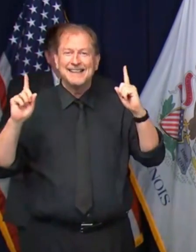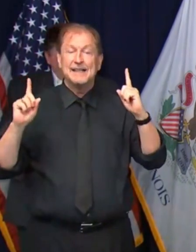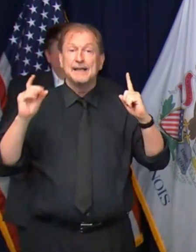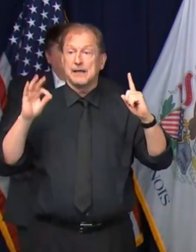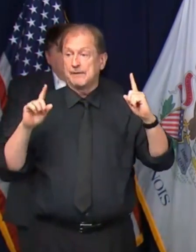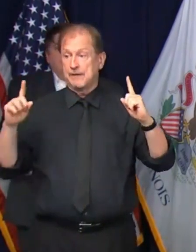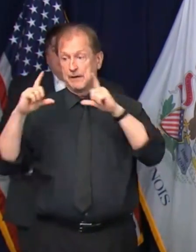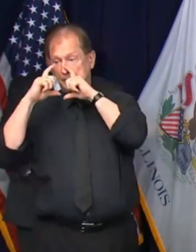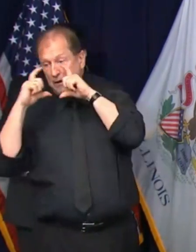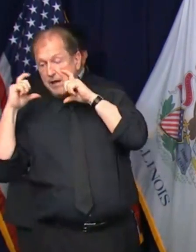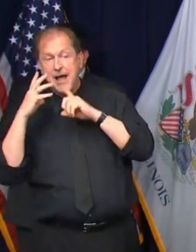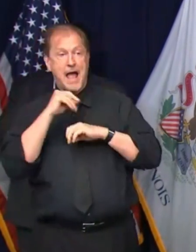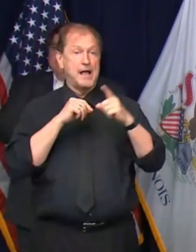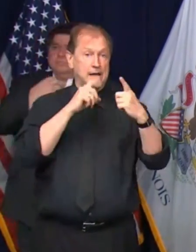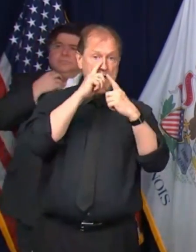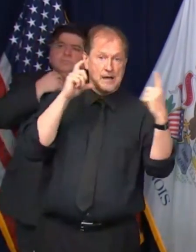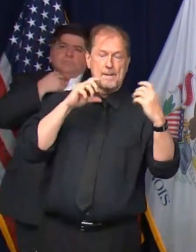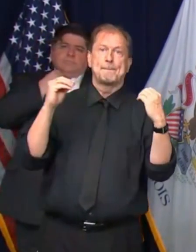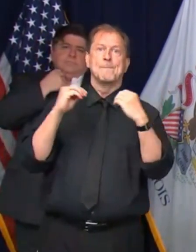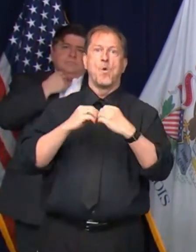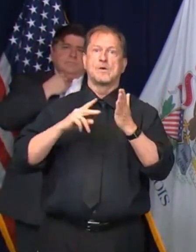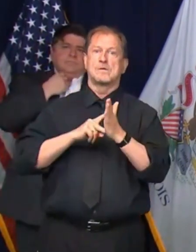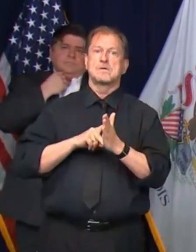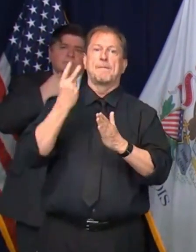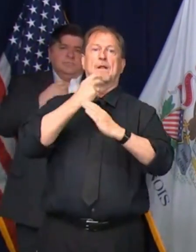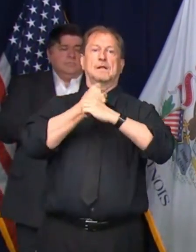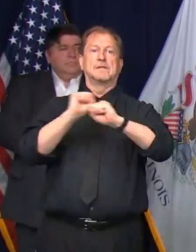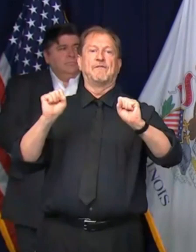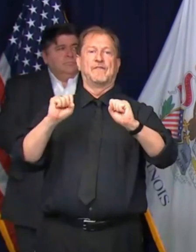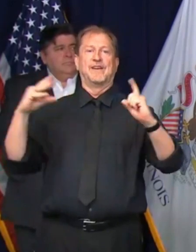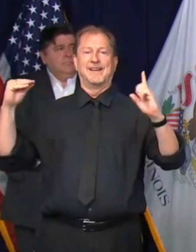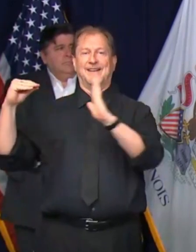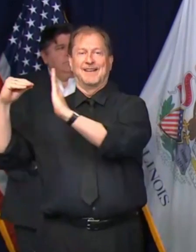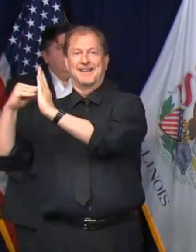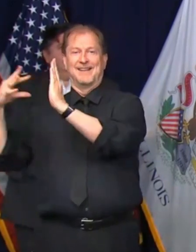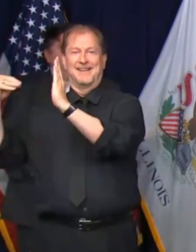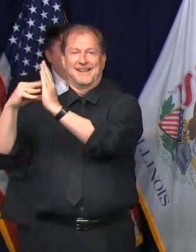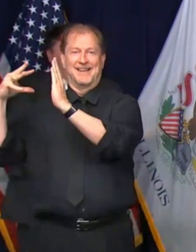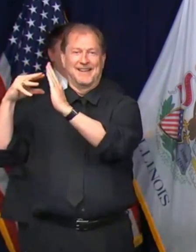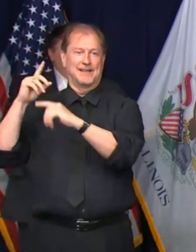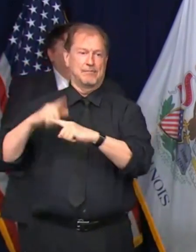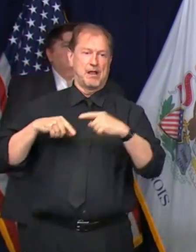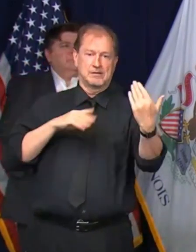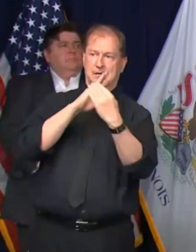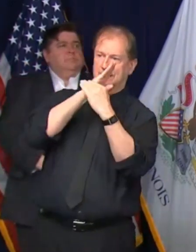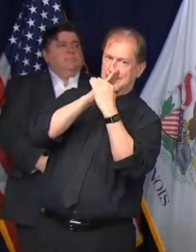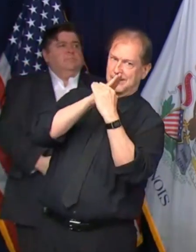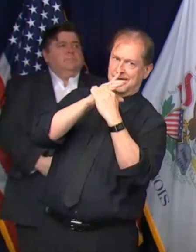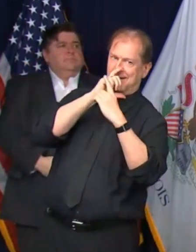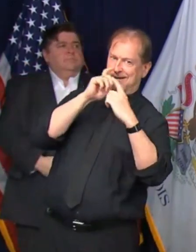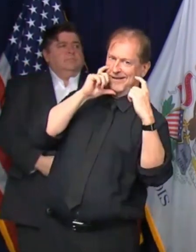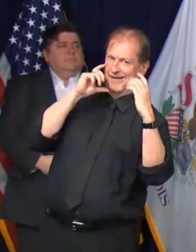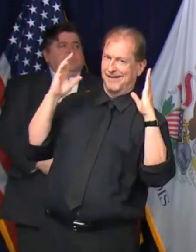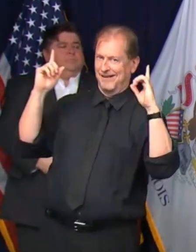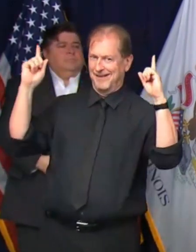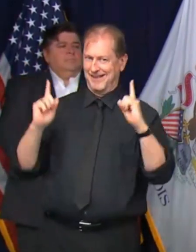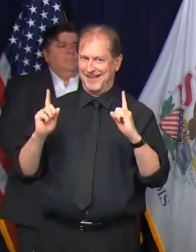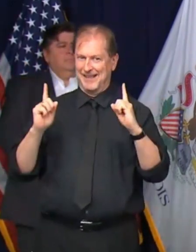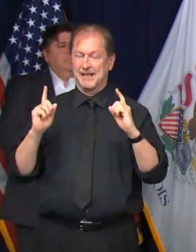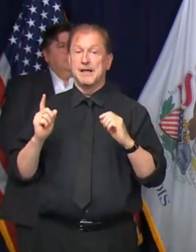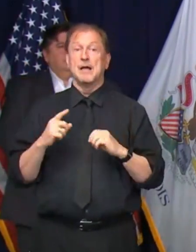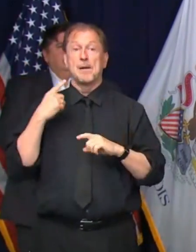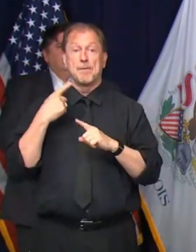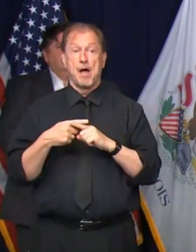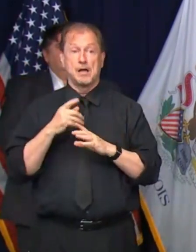there would be an even lower risk of spread. If both of them were wearing a mask and staying socially distanced at 6 feet, even